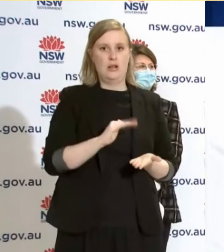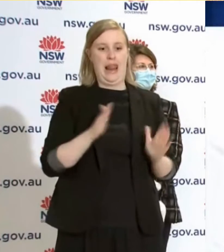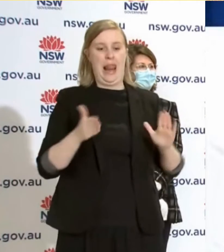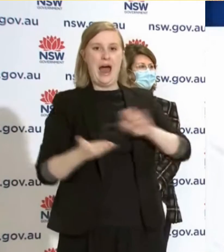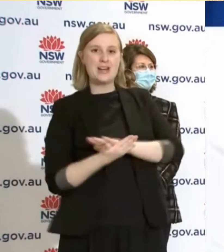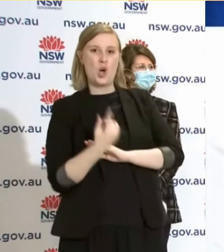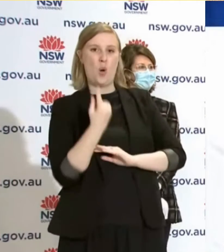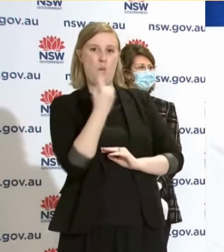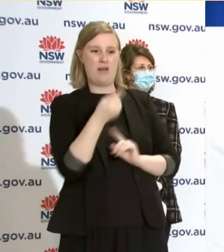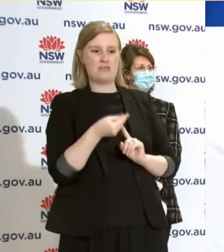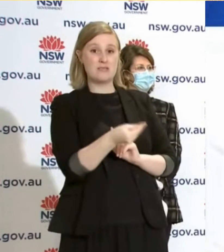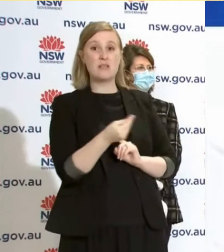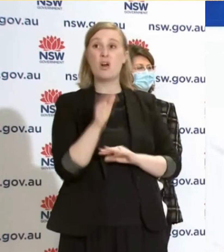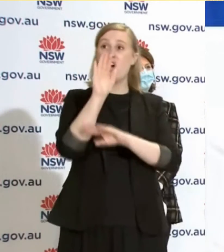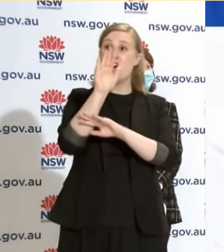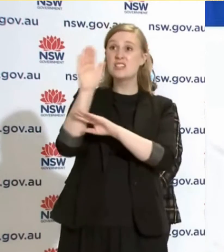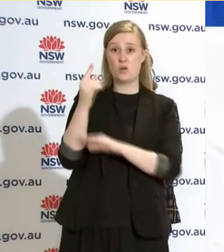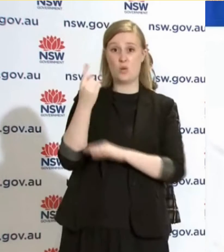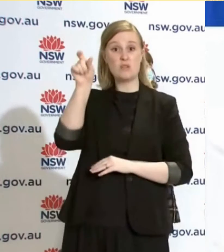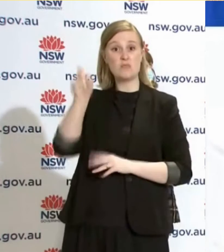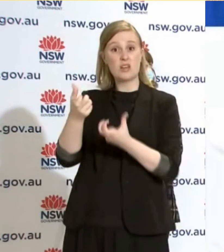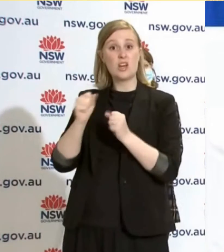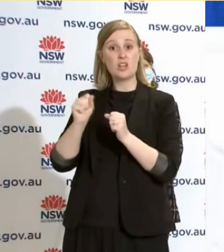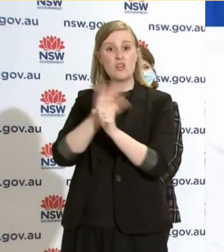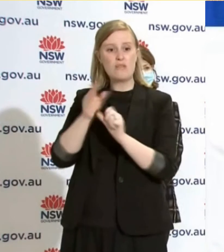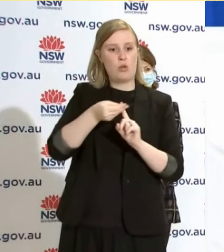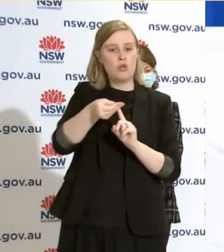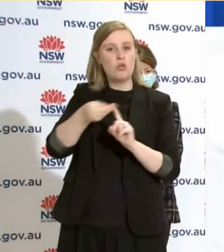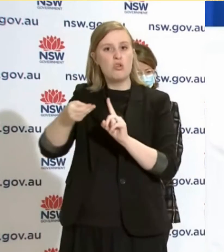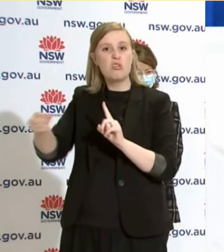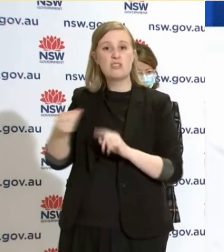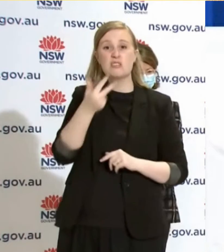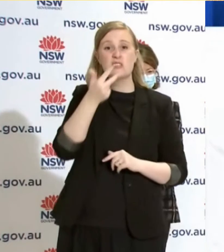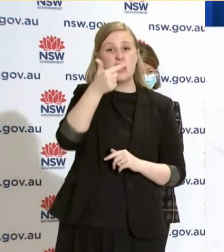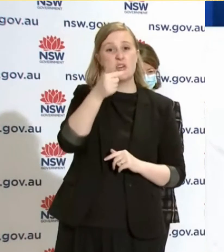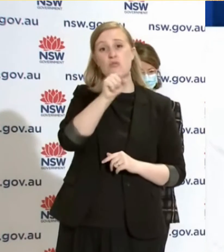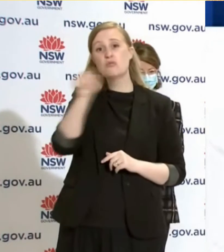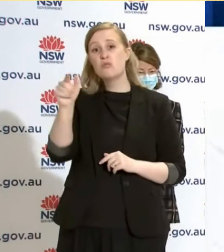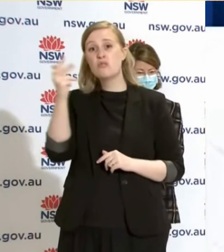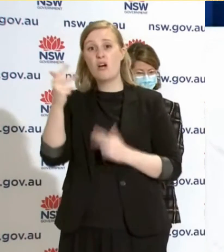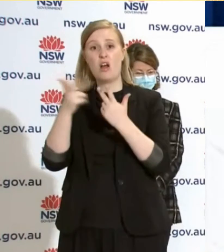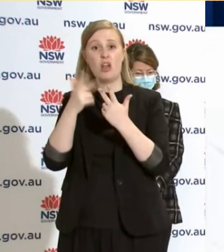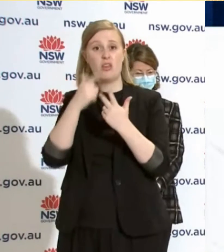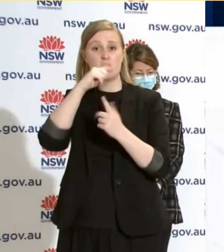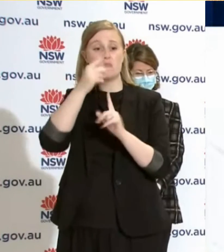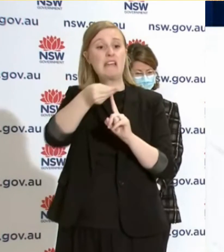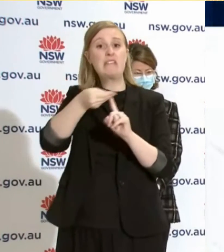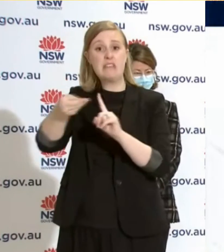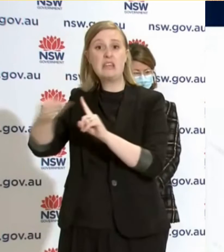around the world it's between 7 and 9. In places where there are some restrictions. And I'm looking forward to us